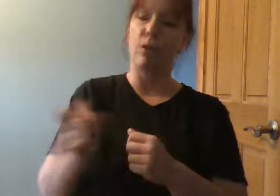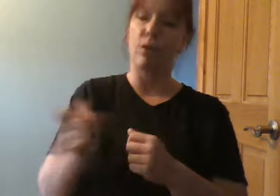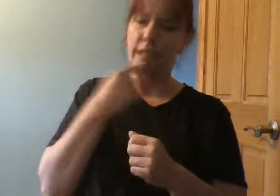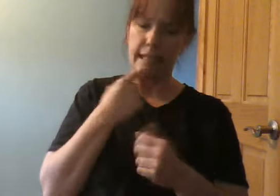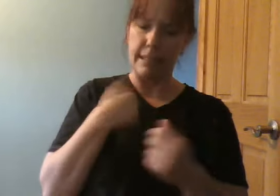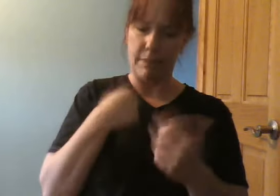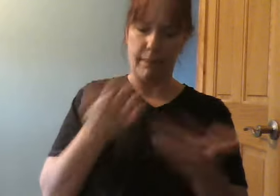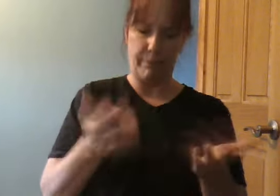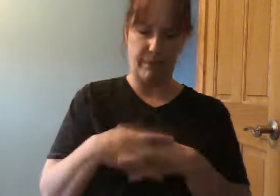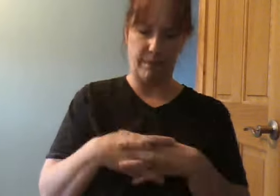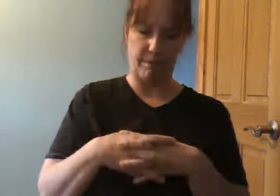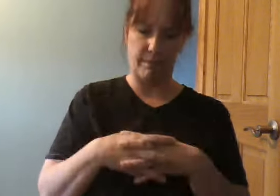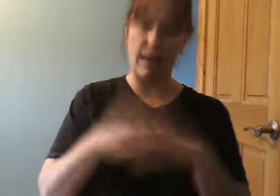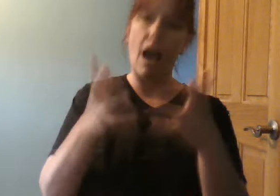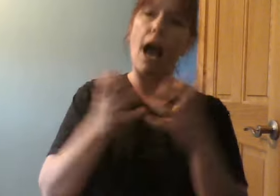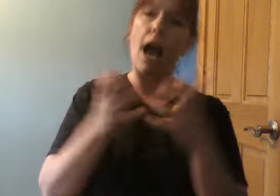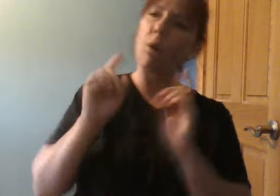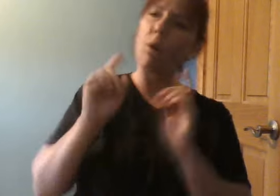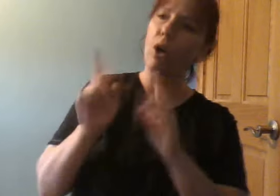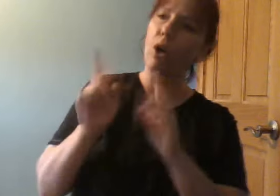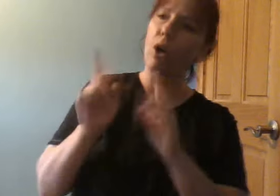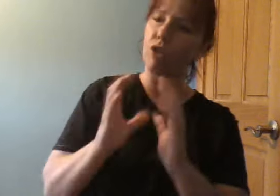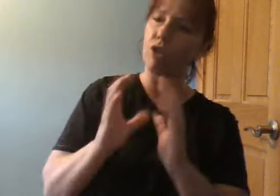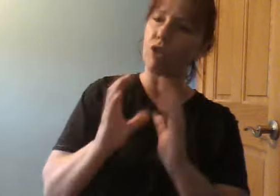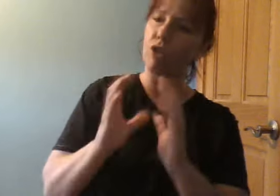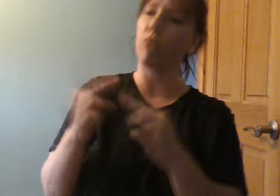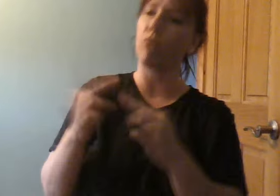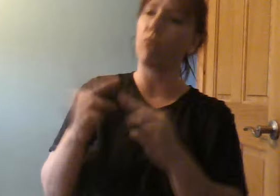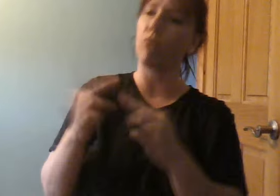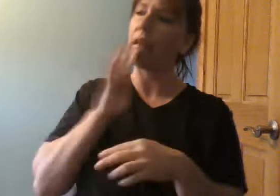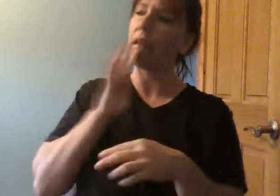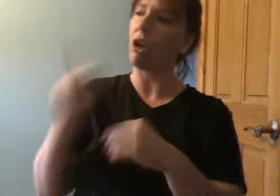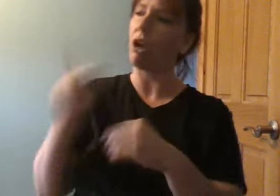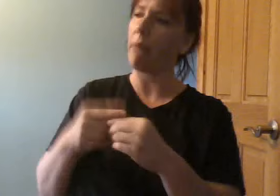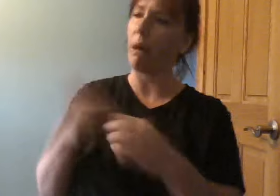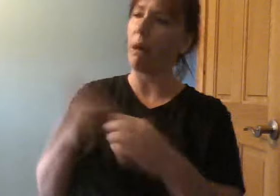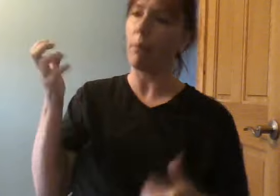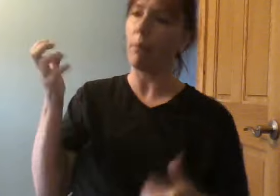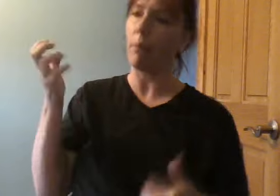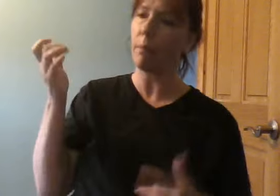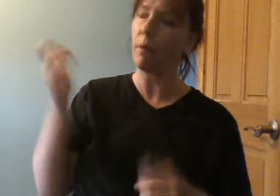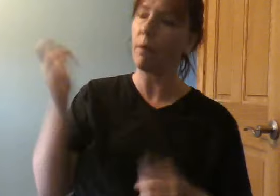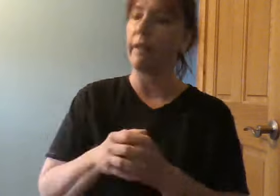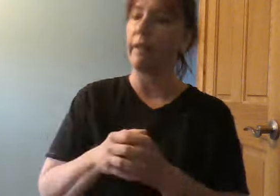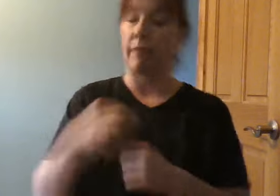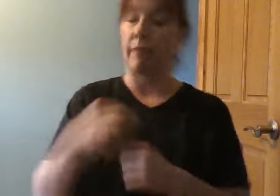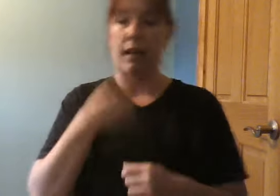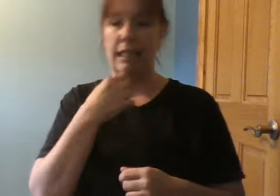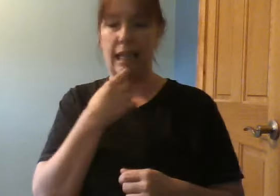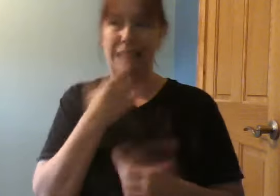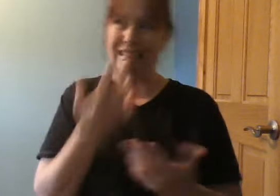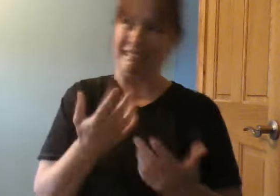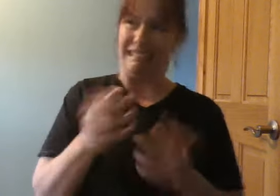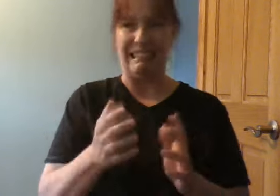want to go to a chat room to talk about whatever it was, something to do with guitars or something, I don't remember exactly. I'm like, oh, well, I don't know, I don't want you to go into a chat room to